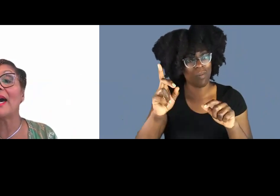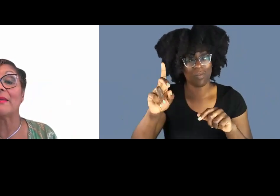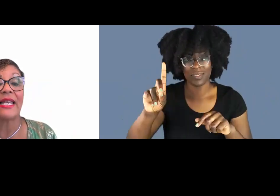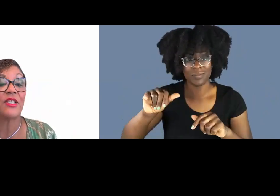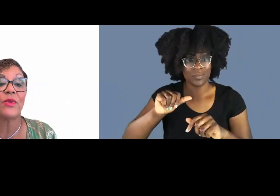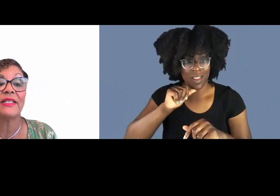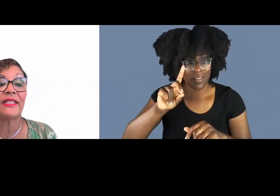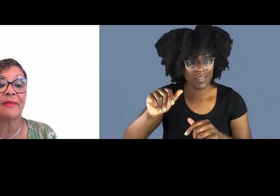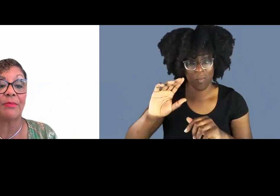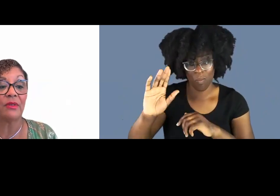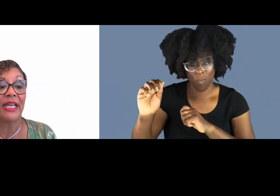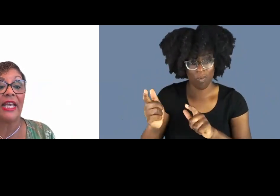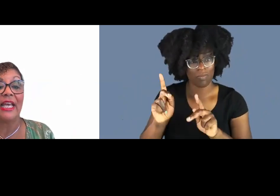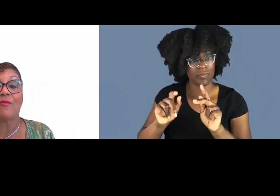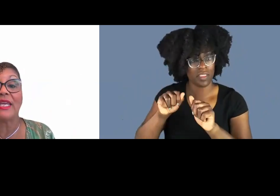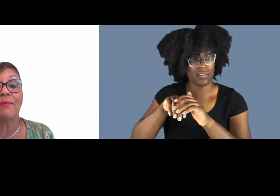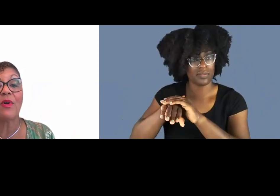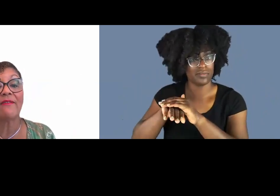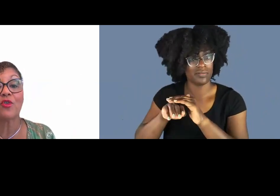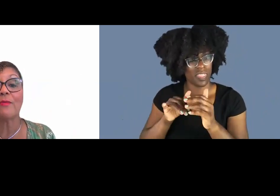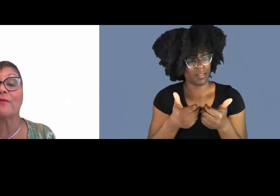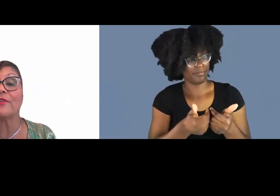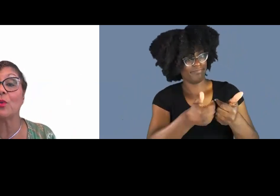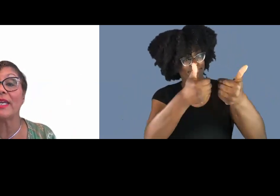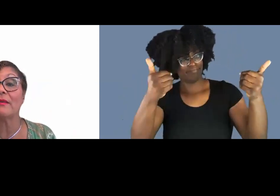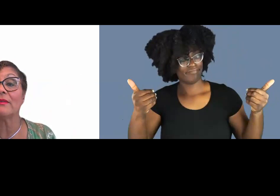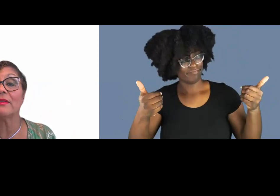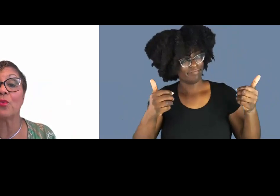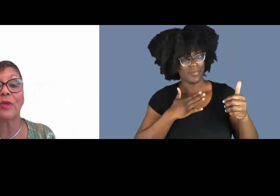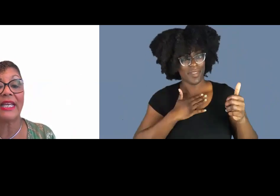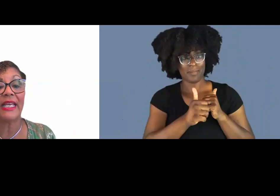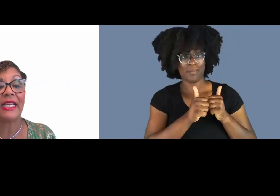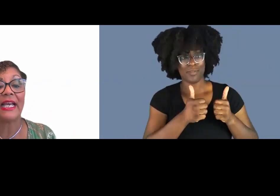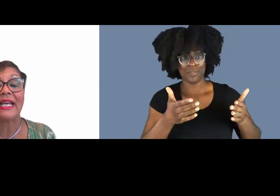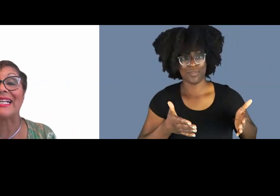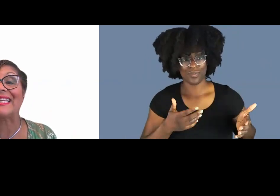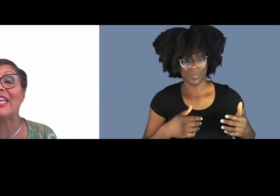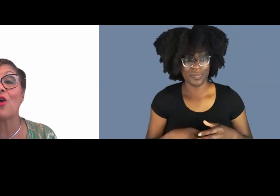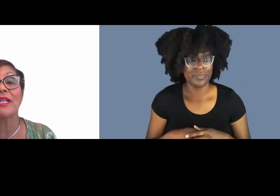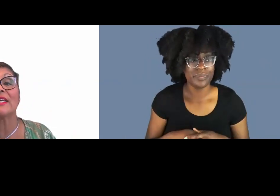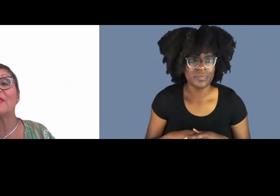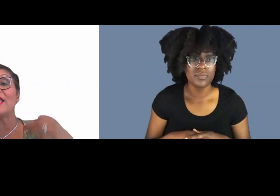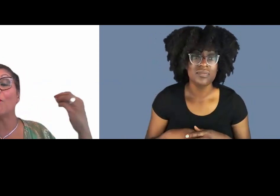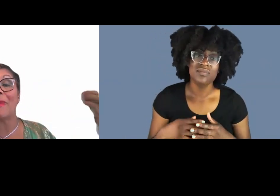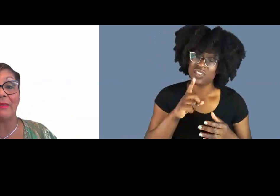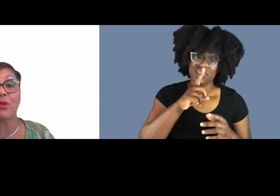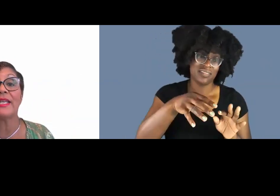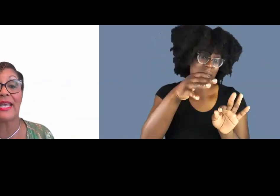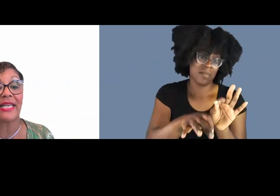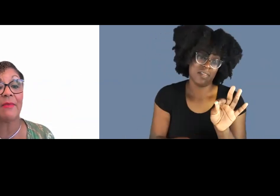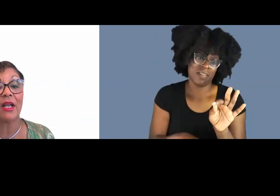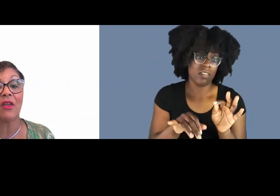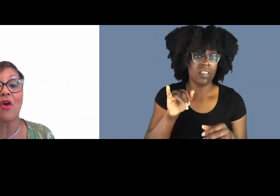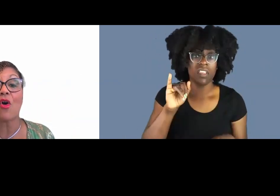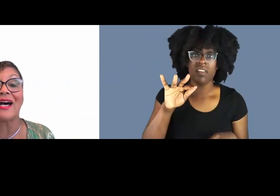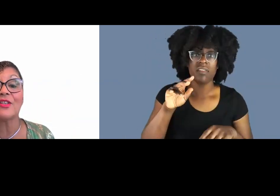So bottom line is, the reason is simple. If people have trouble viewing, reading, clicking on something that you might put in